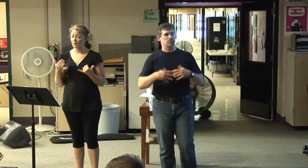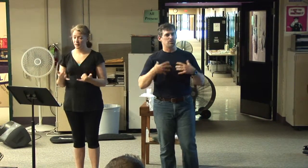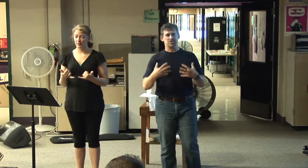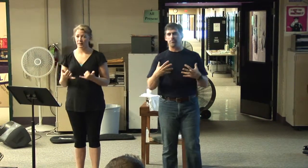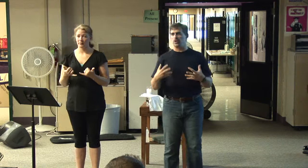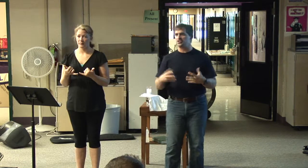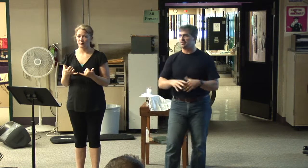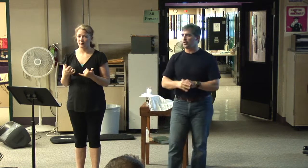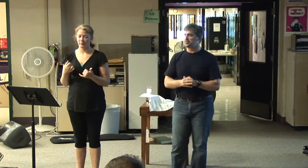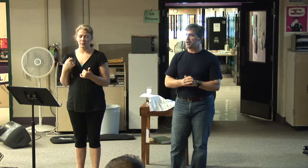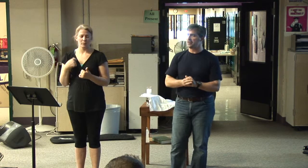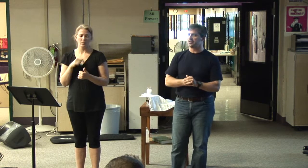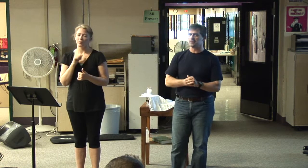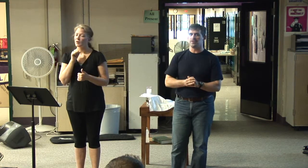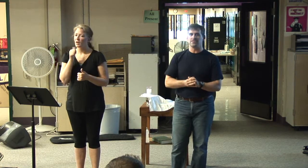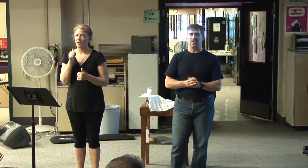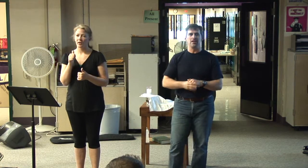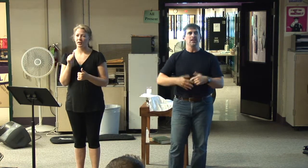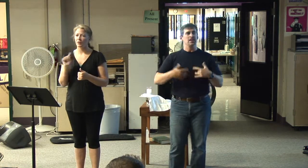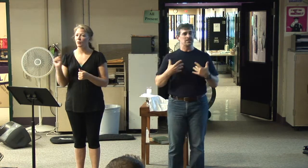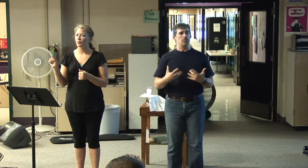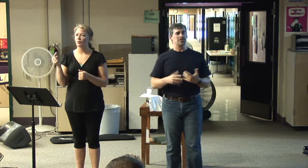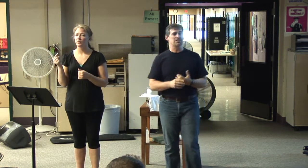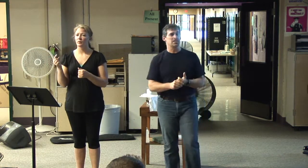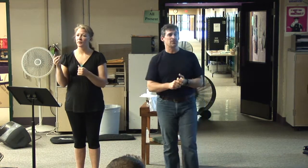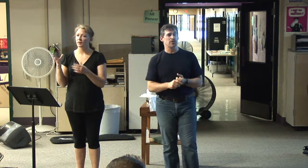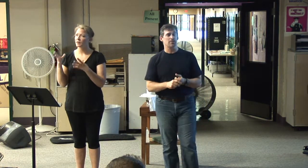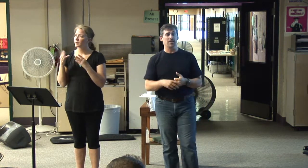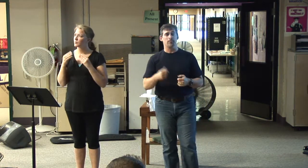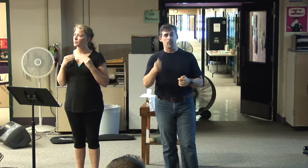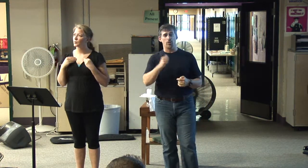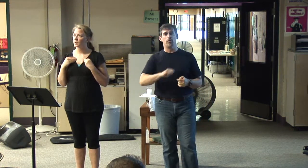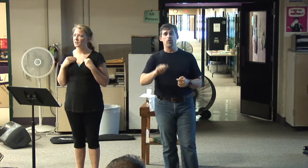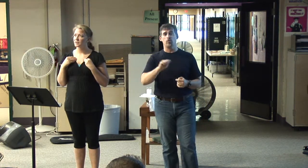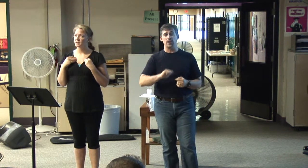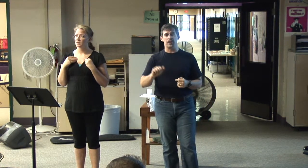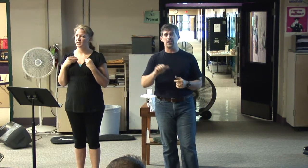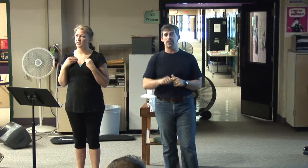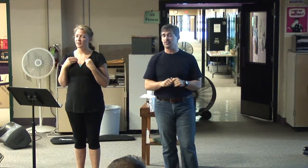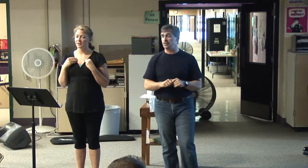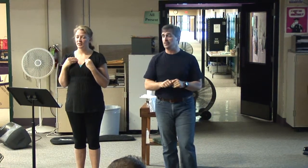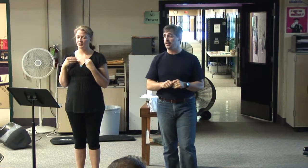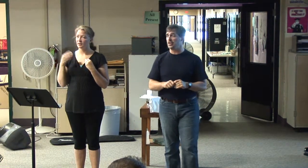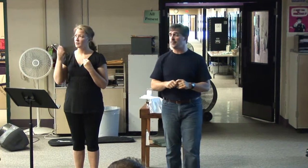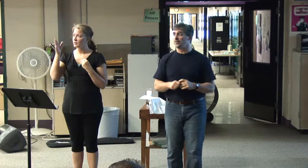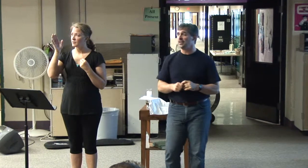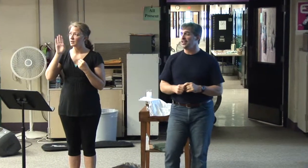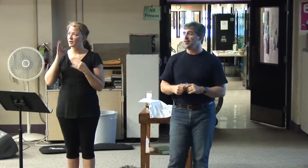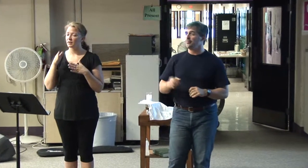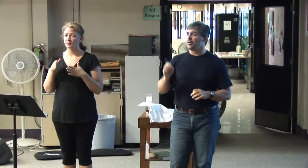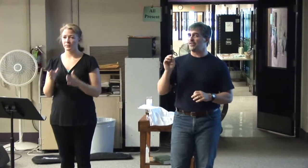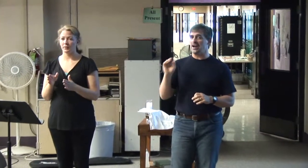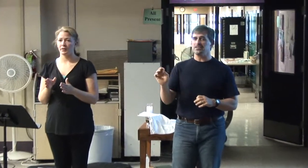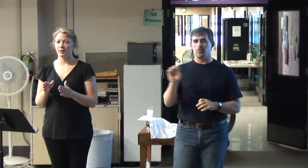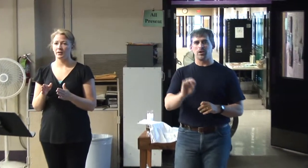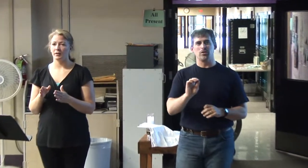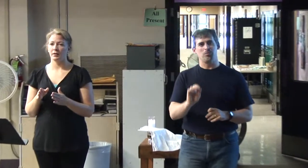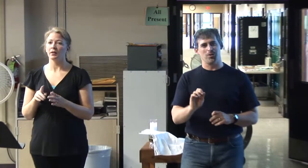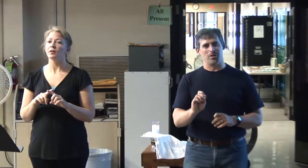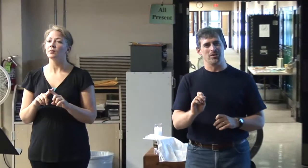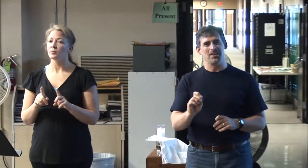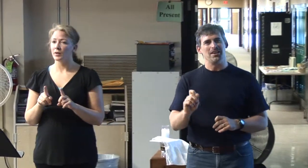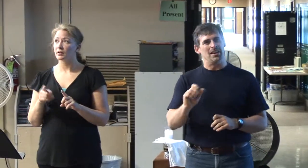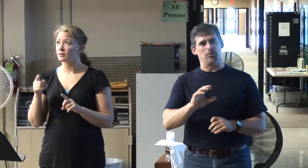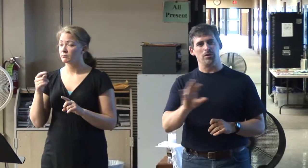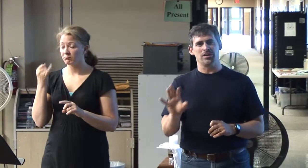not because we're just embracing postmodernism. It's saying, in some ways, it set us free to become more of who God intended us to be in the beginning. But if God's at work in